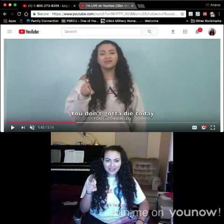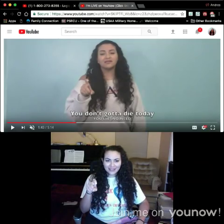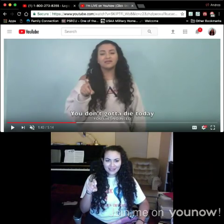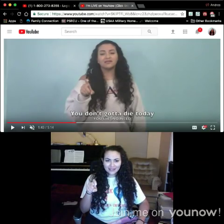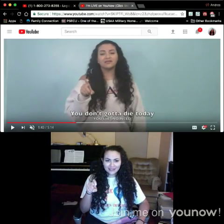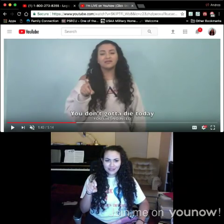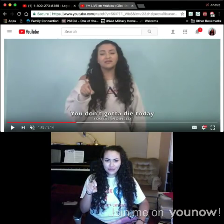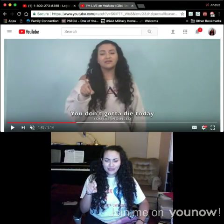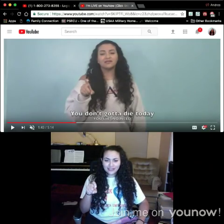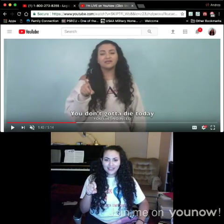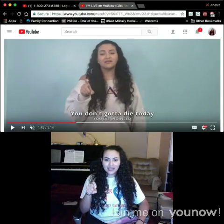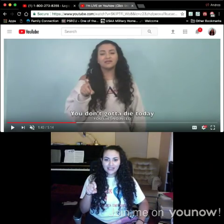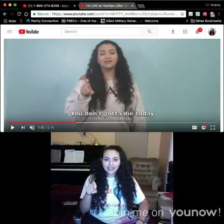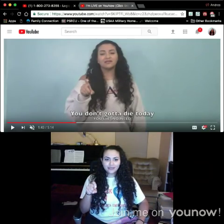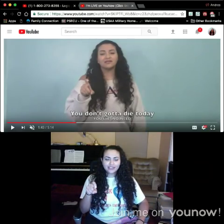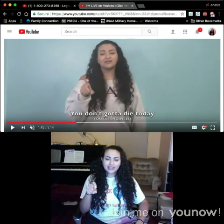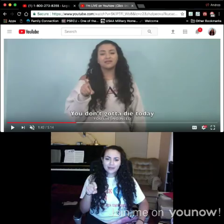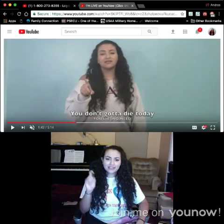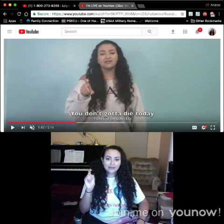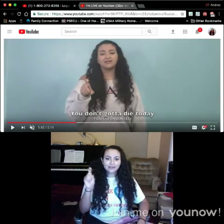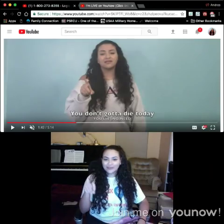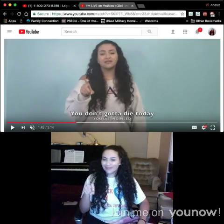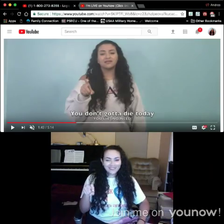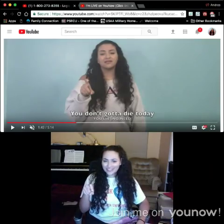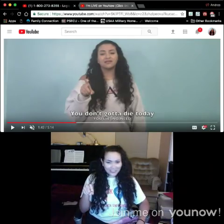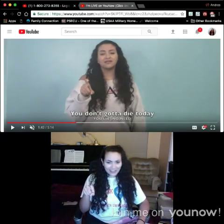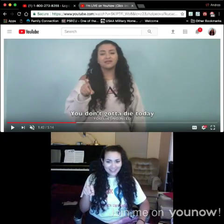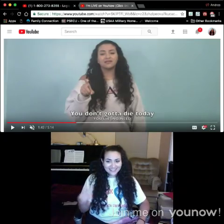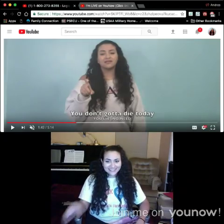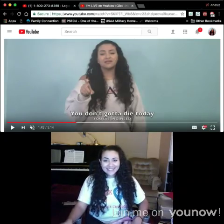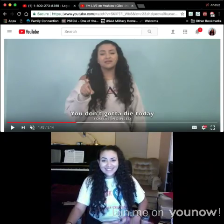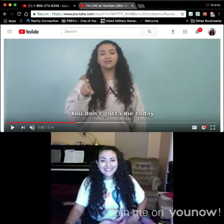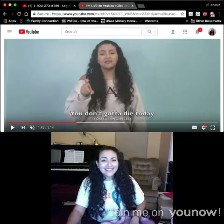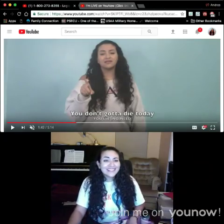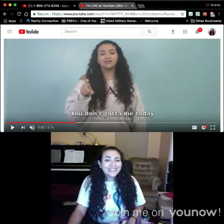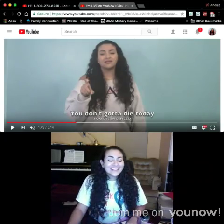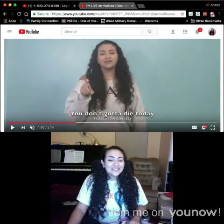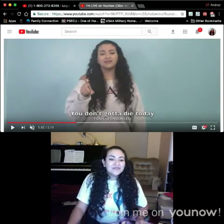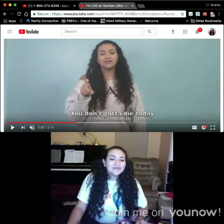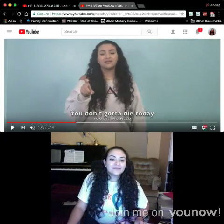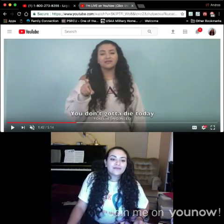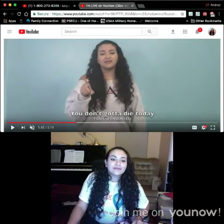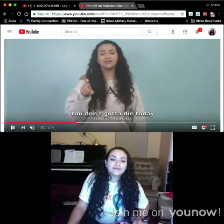saying you need to die today, which is kind of messed up. So definitely shake your head.